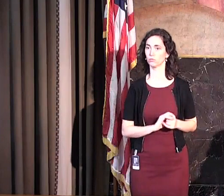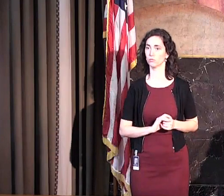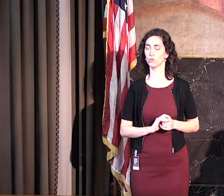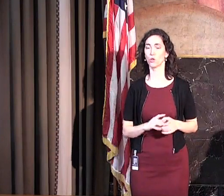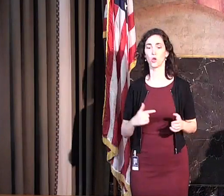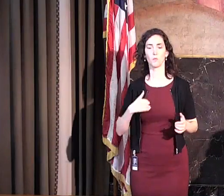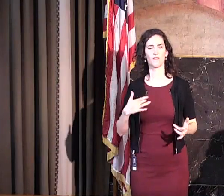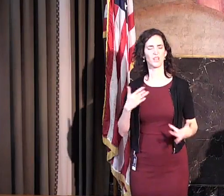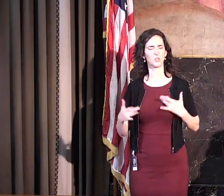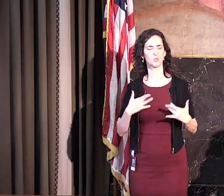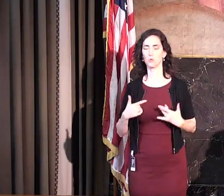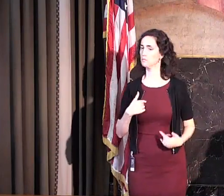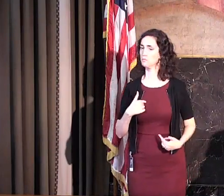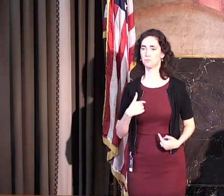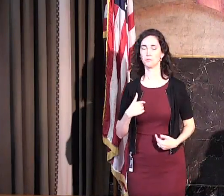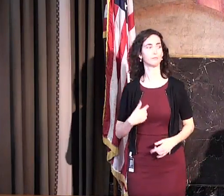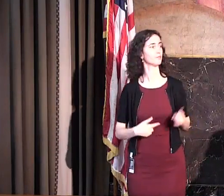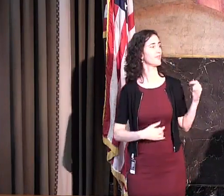have that concern.